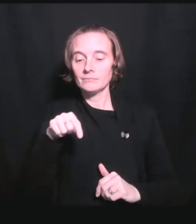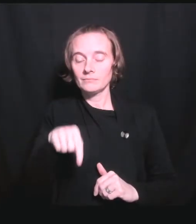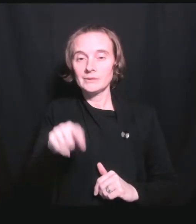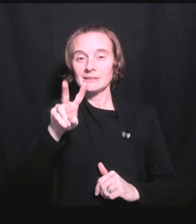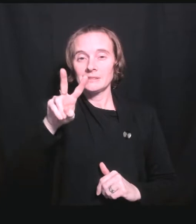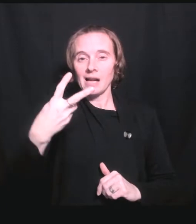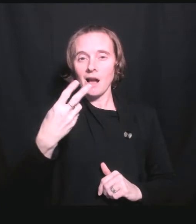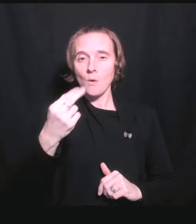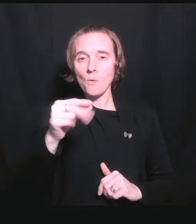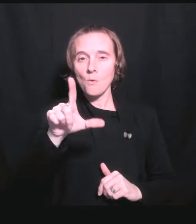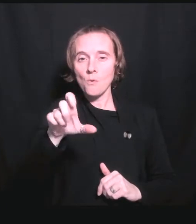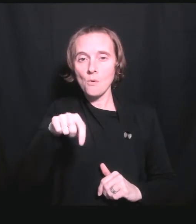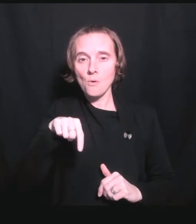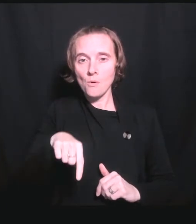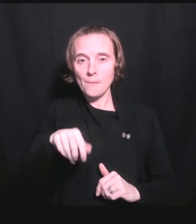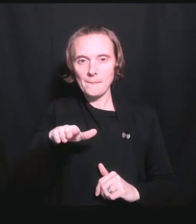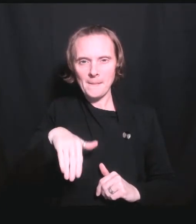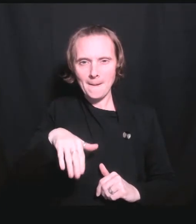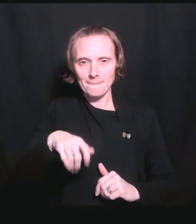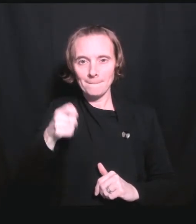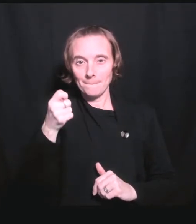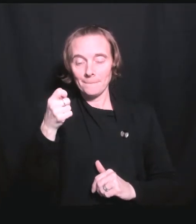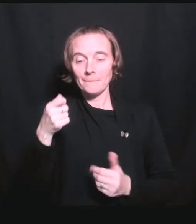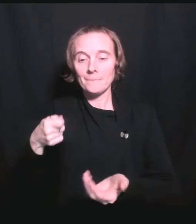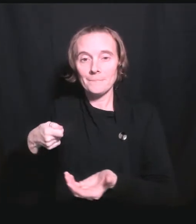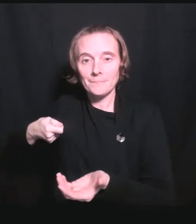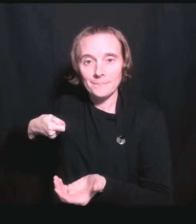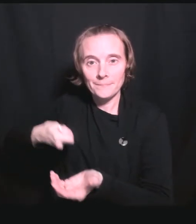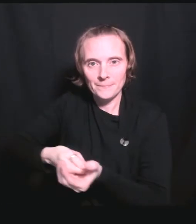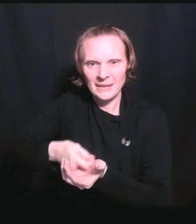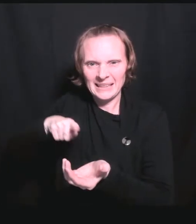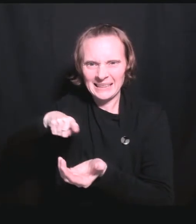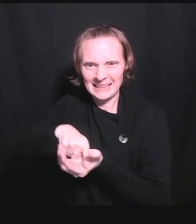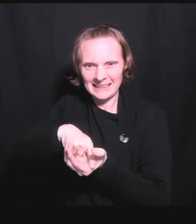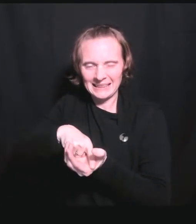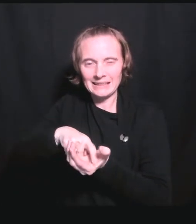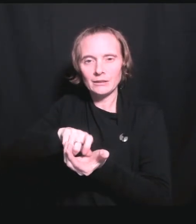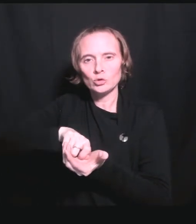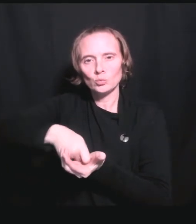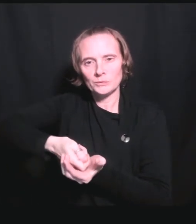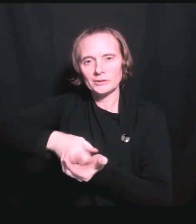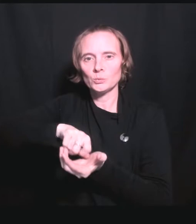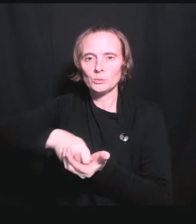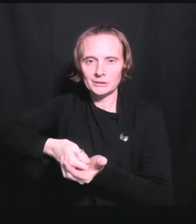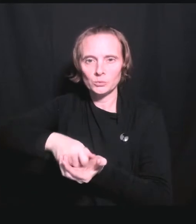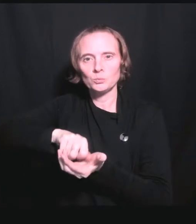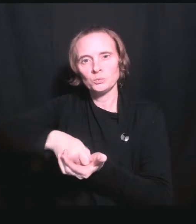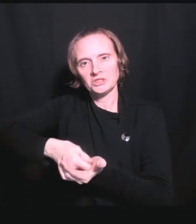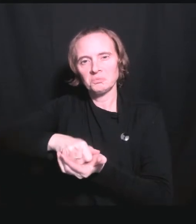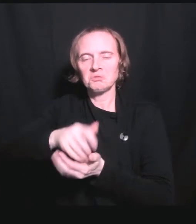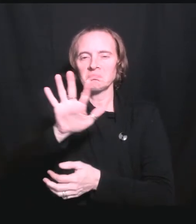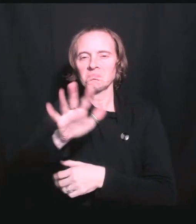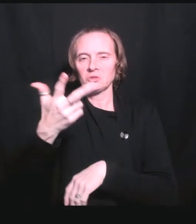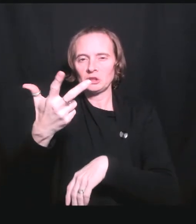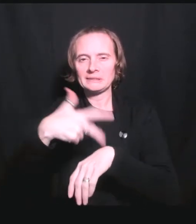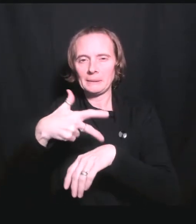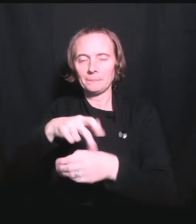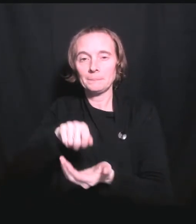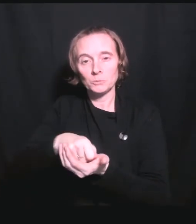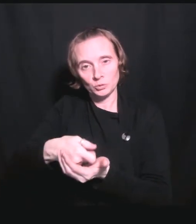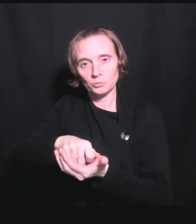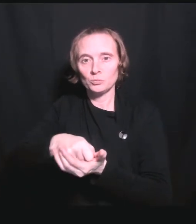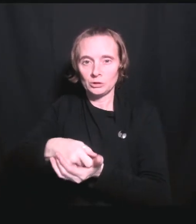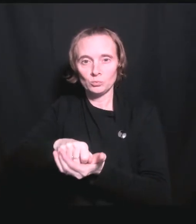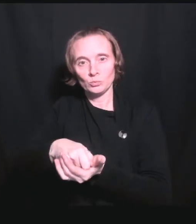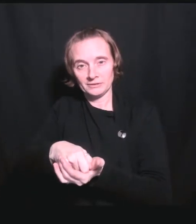When you are done, insert the swab tip into the bottom hole on the test card. Push it in